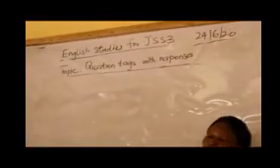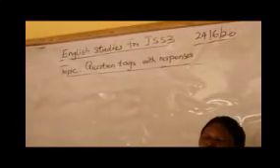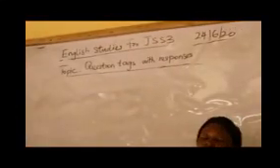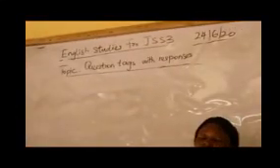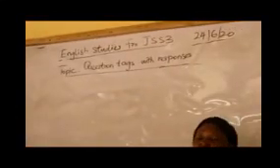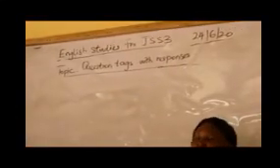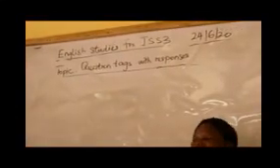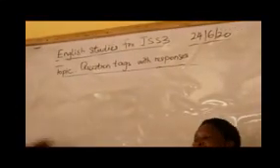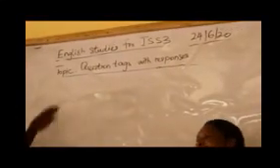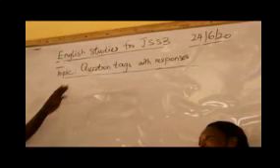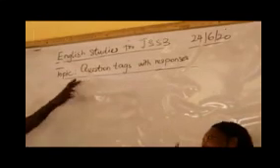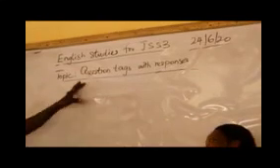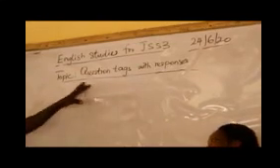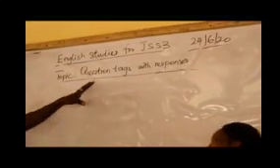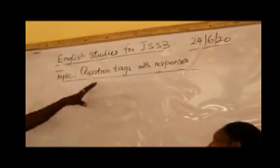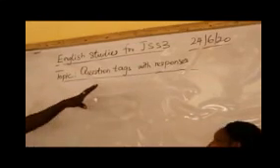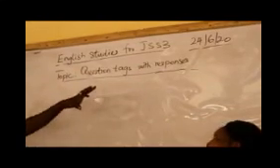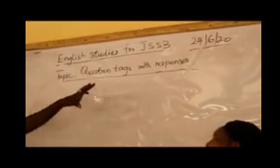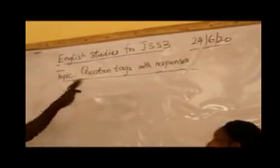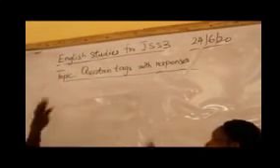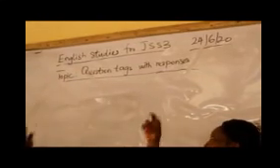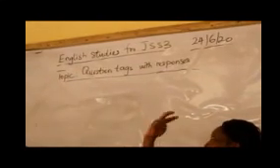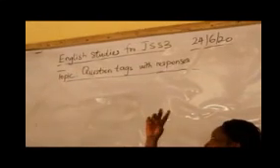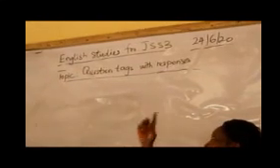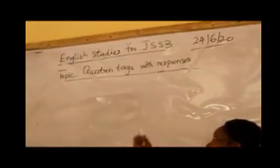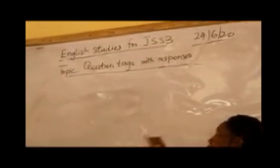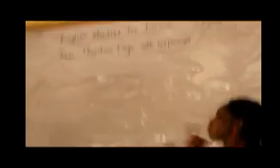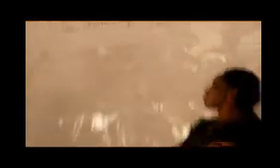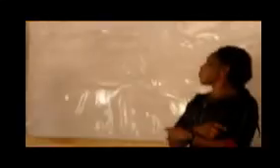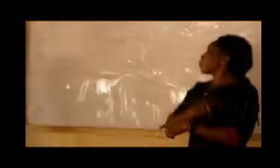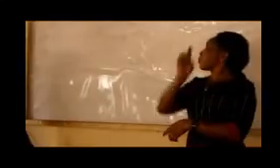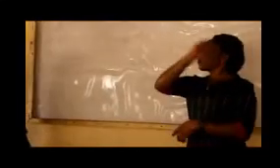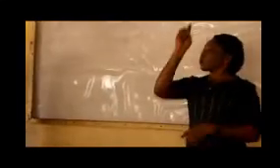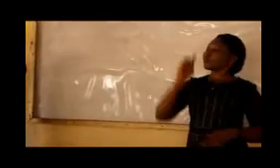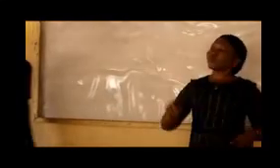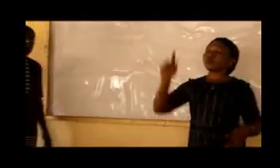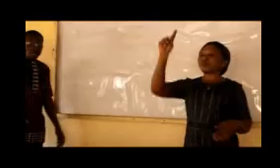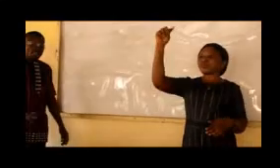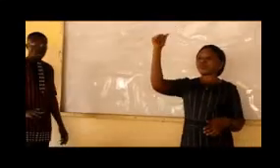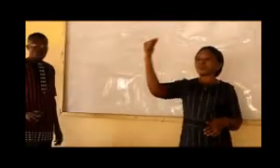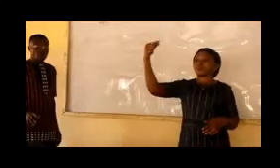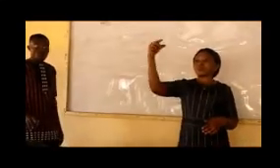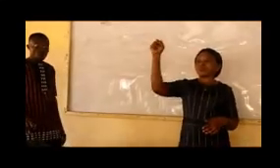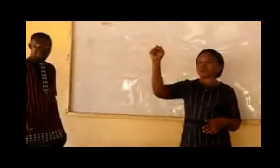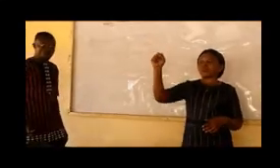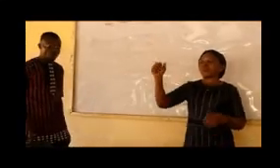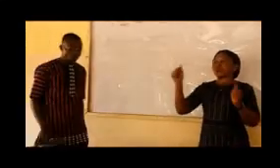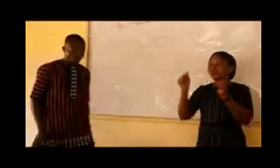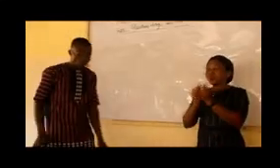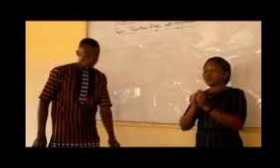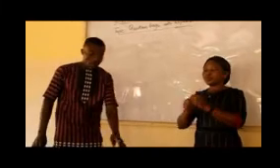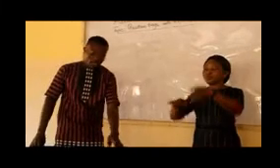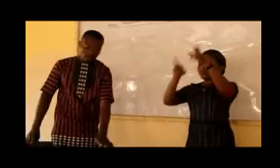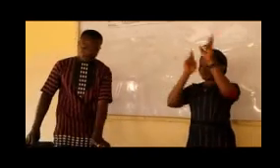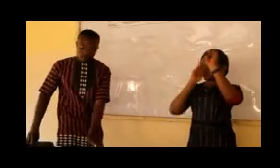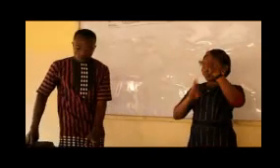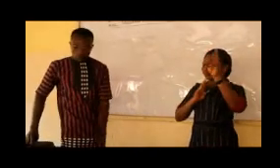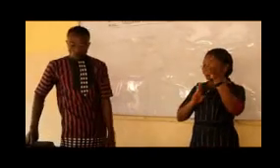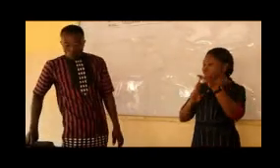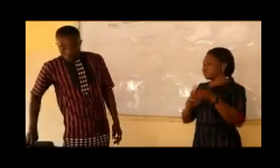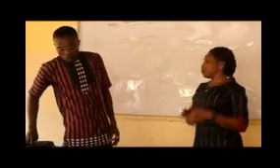have. Question tags with responses. I assume